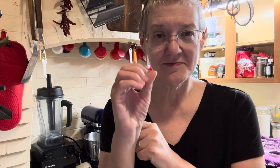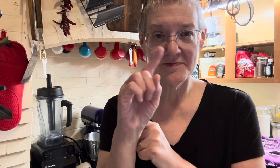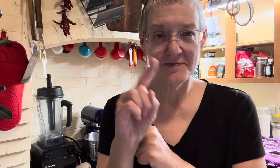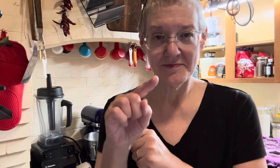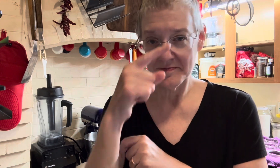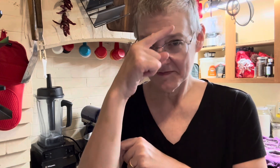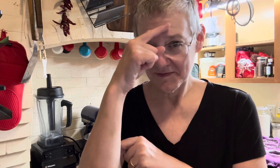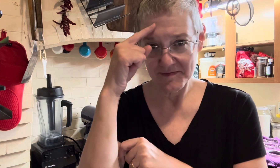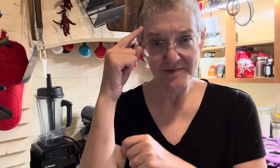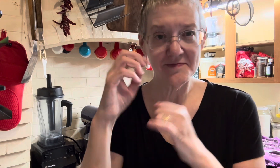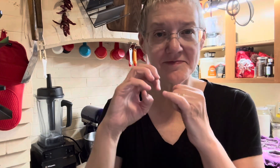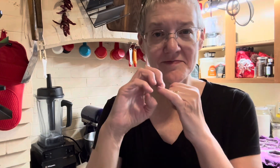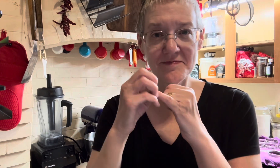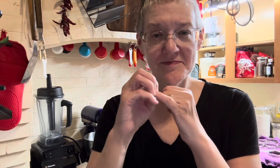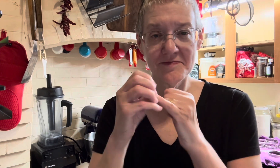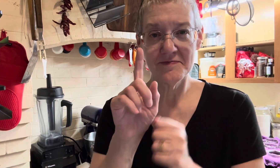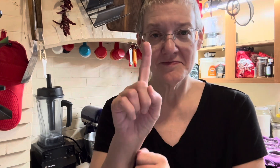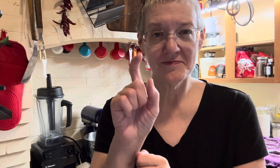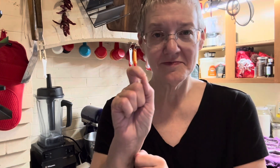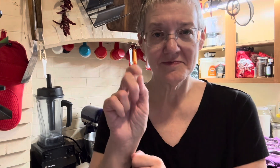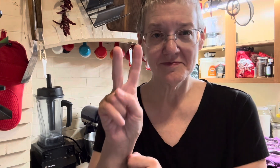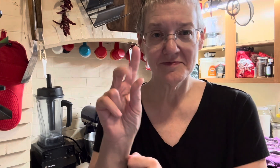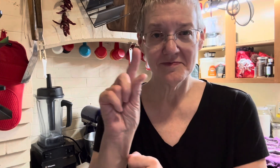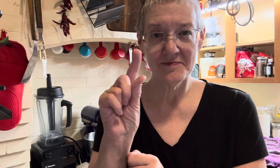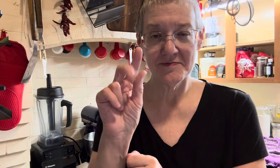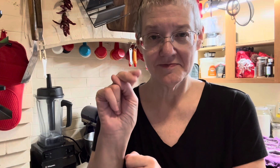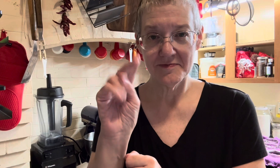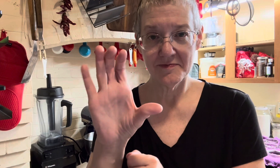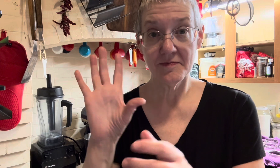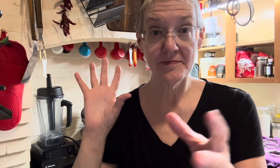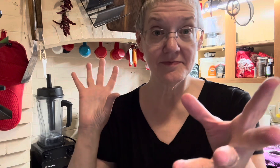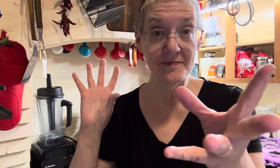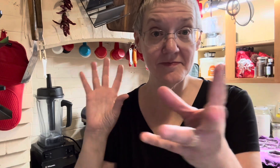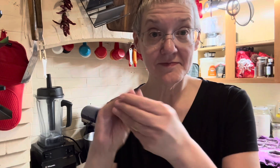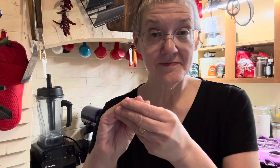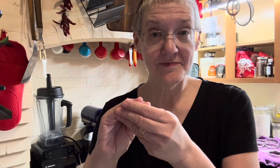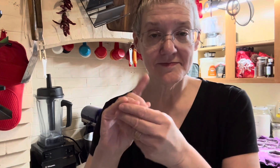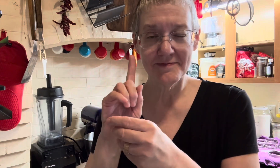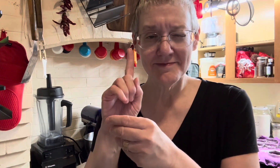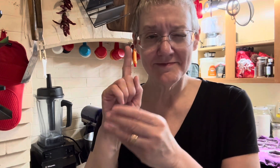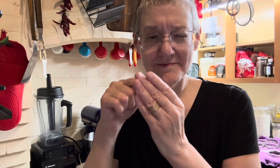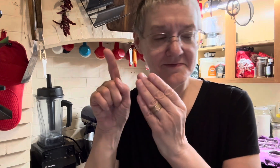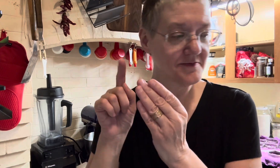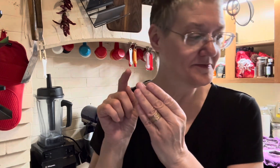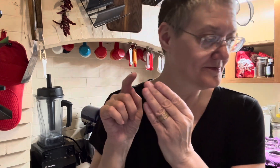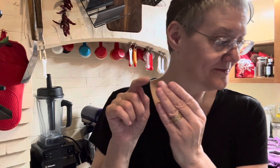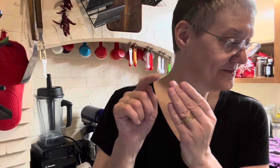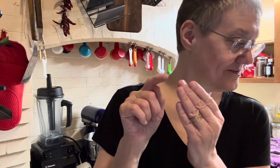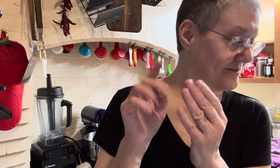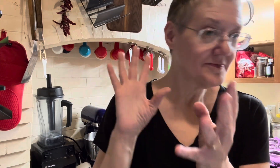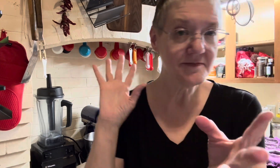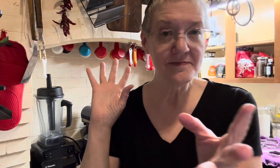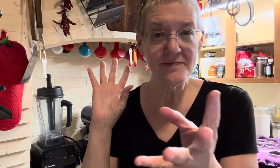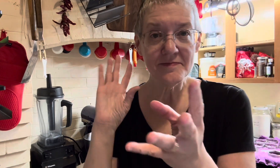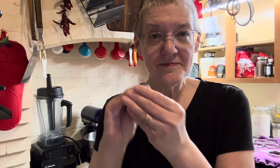of chia seeds and 1 ounce of blackberries. All together for the day